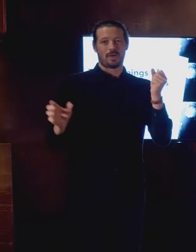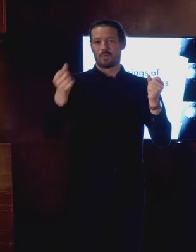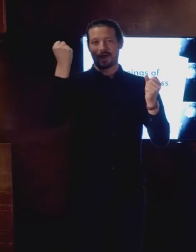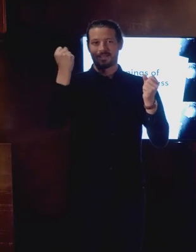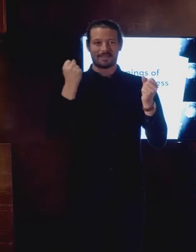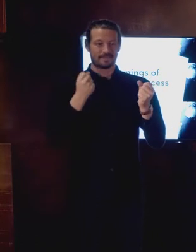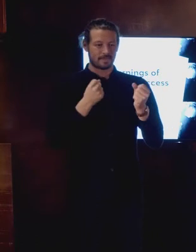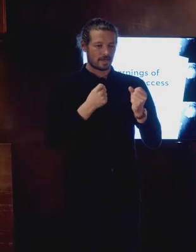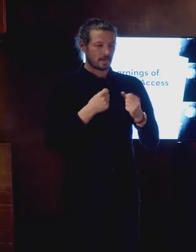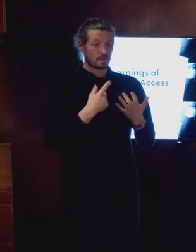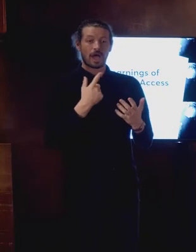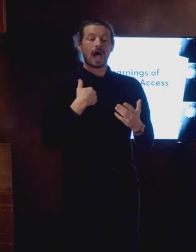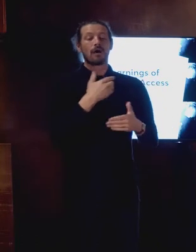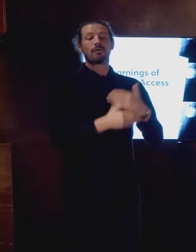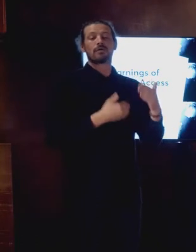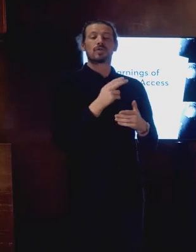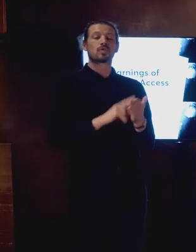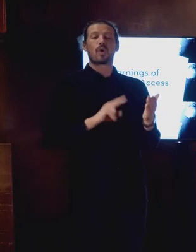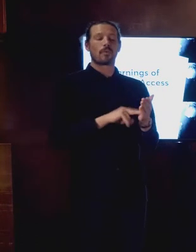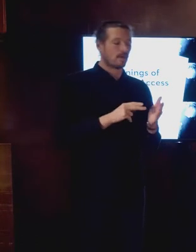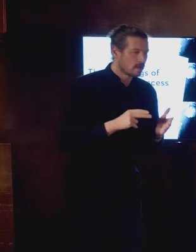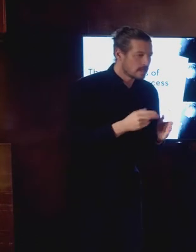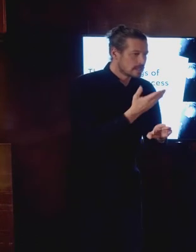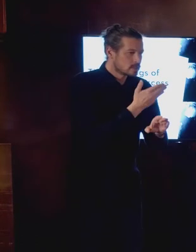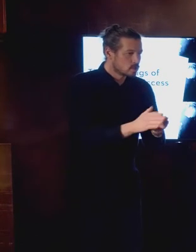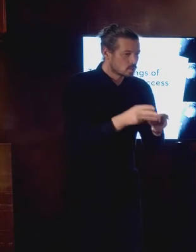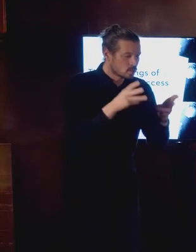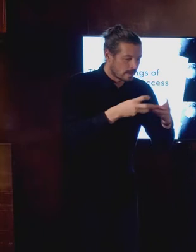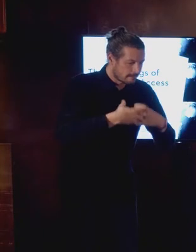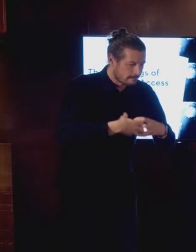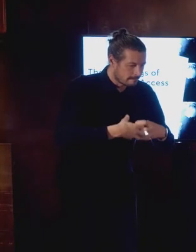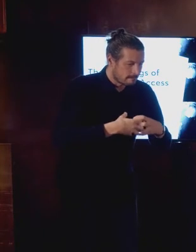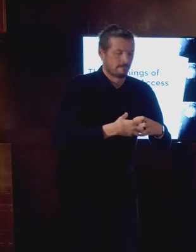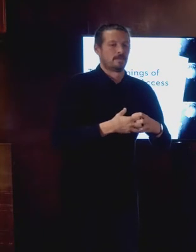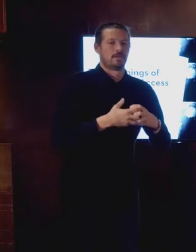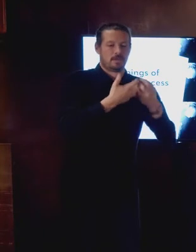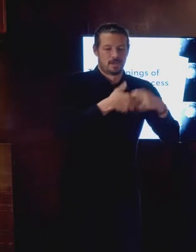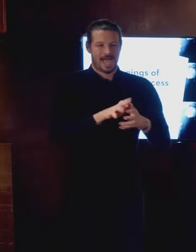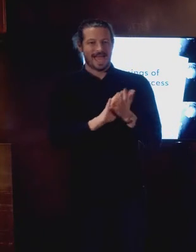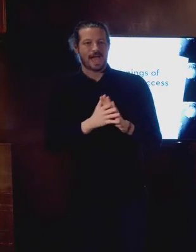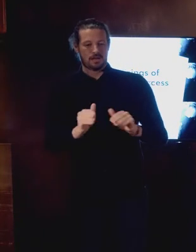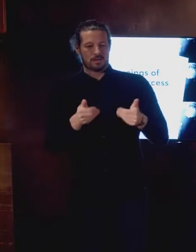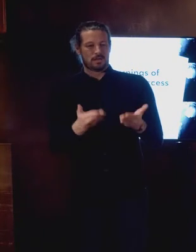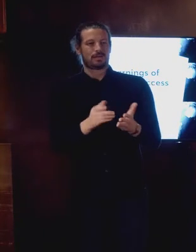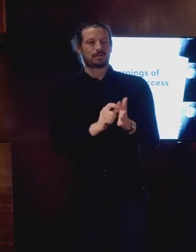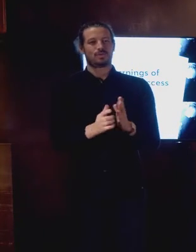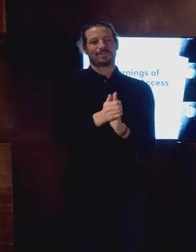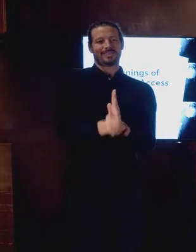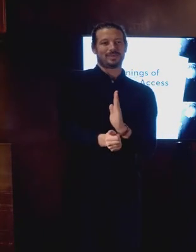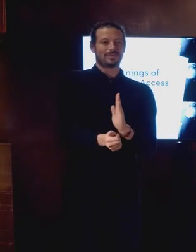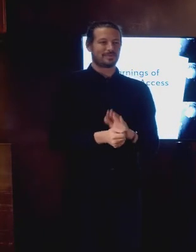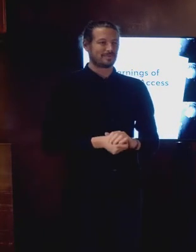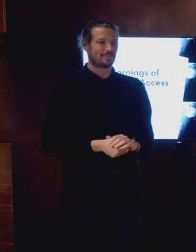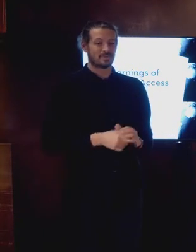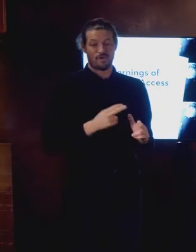being forced to think about things in a different way, you then have to find different ways to deliver those things. And so, yeah, it's been